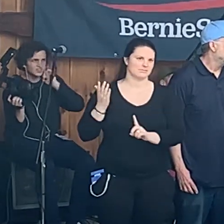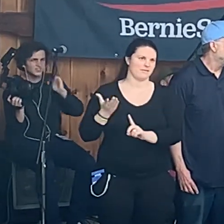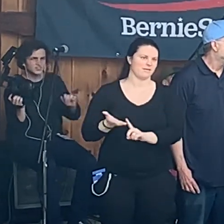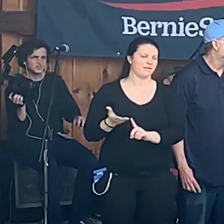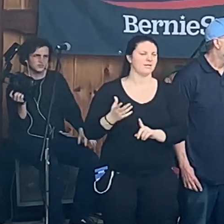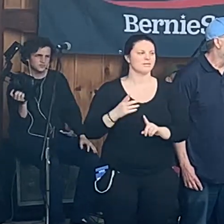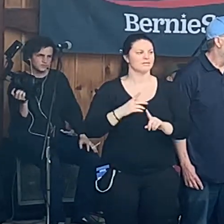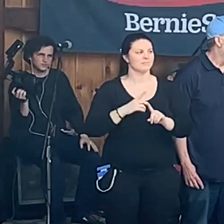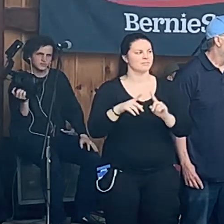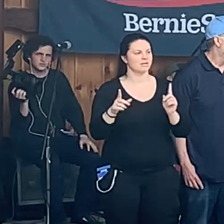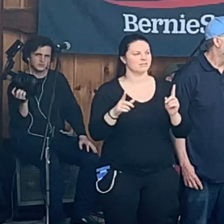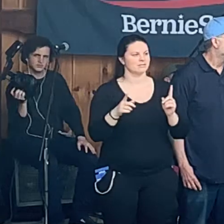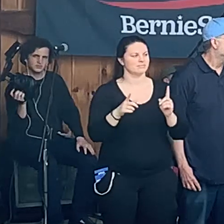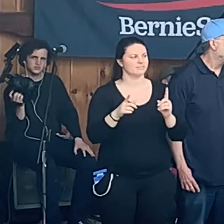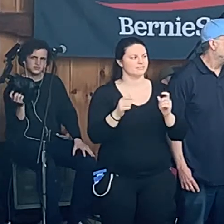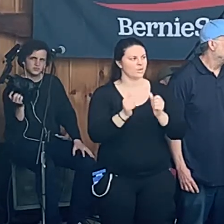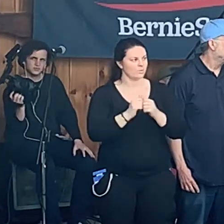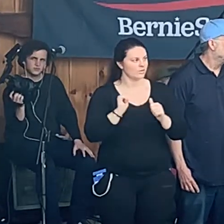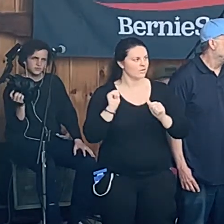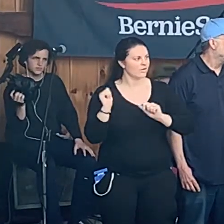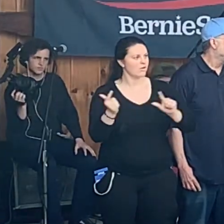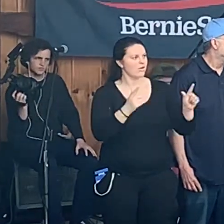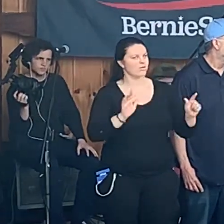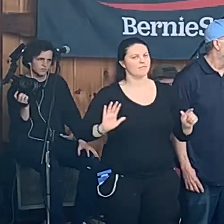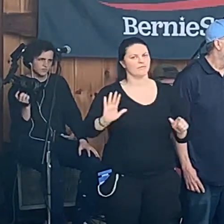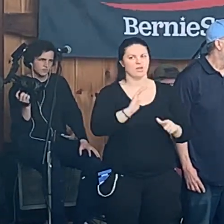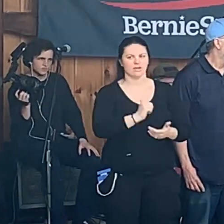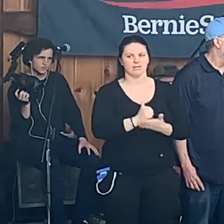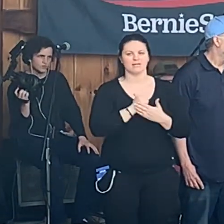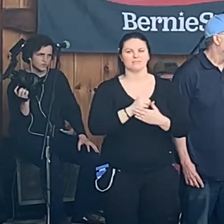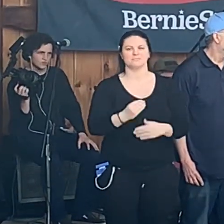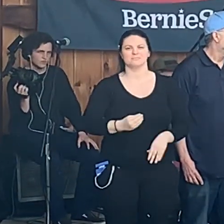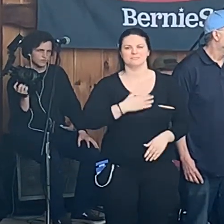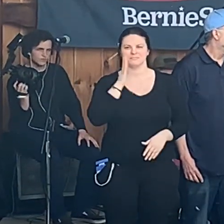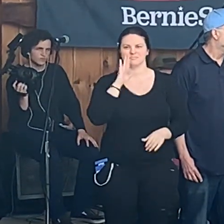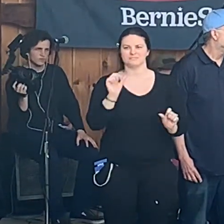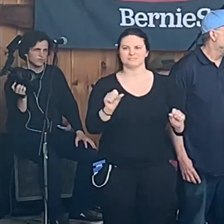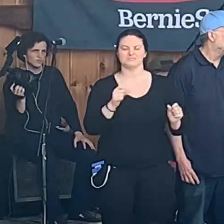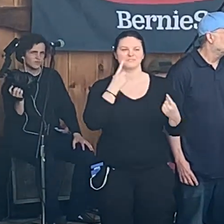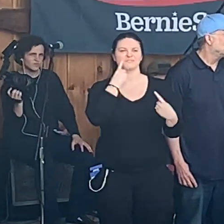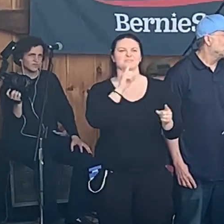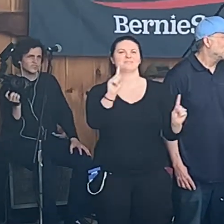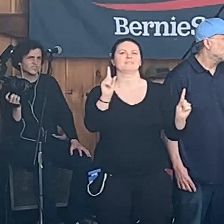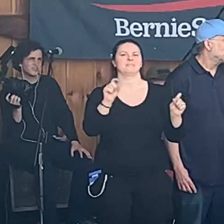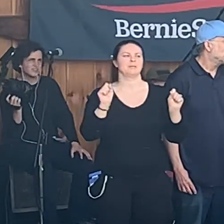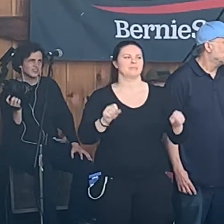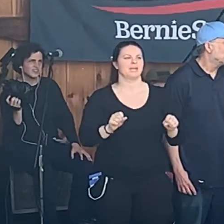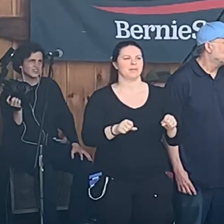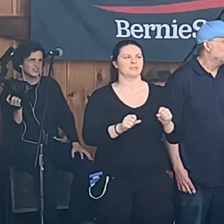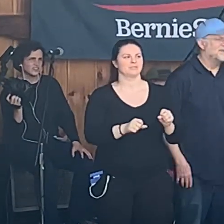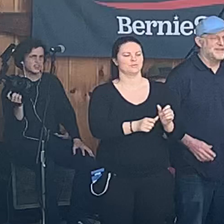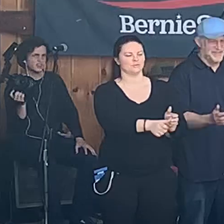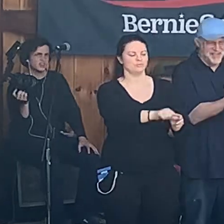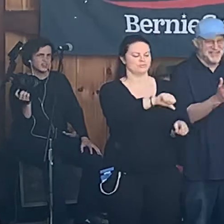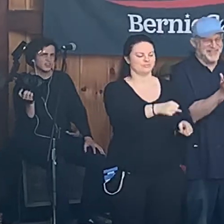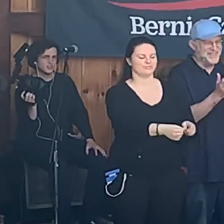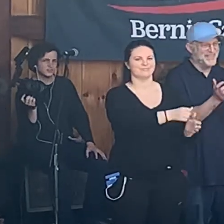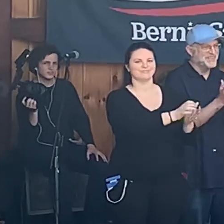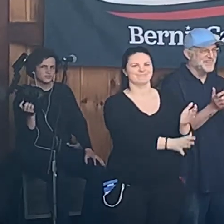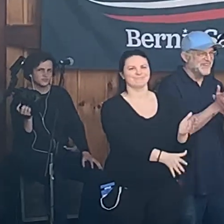help, with all of us, it's Bernie who will be able to finally flush the crap down the